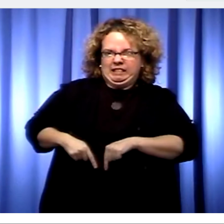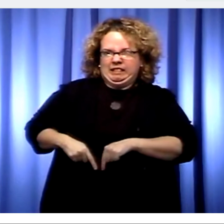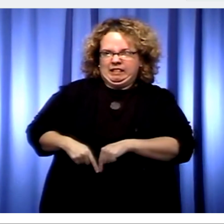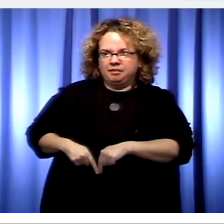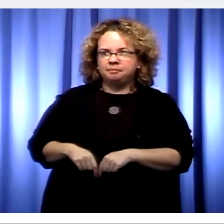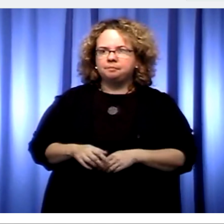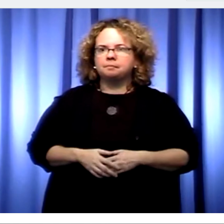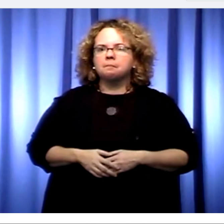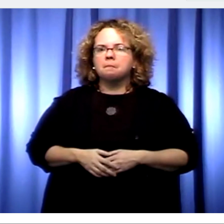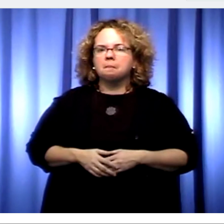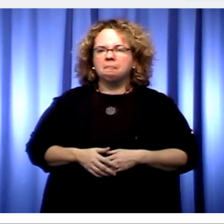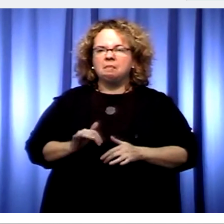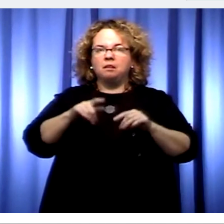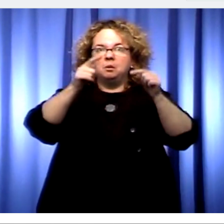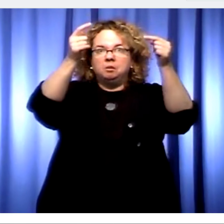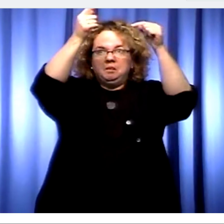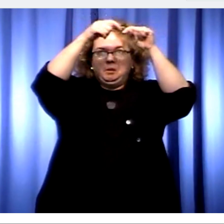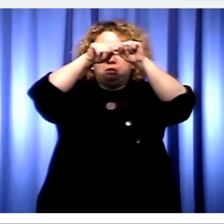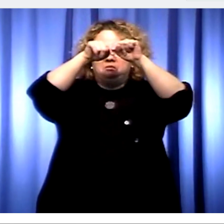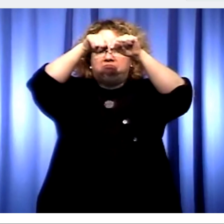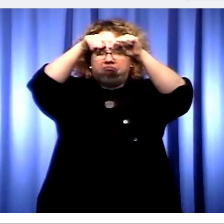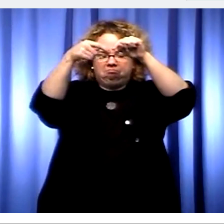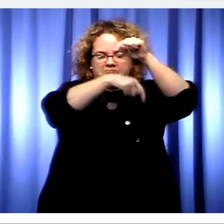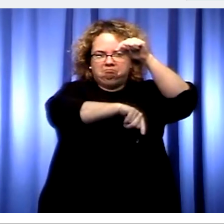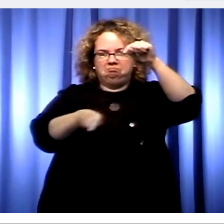well as your pancreas. Um,